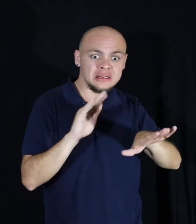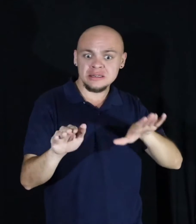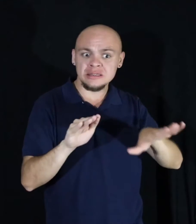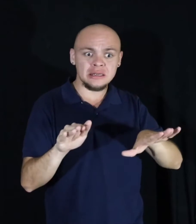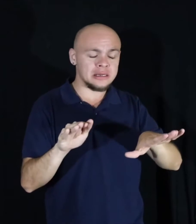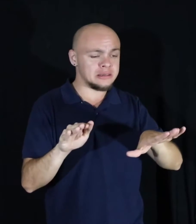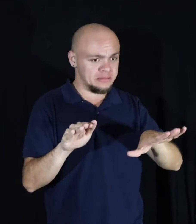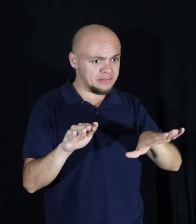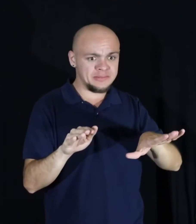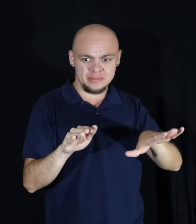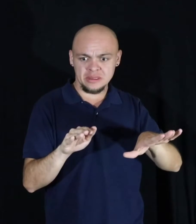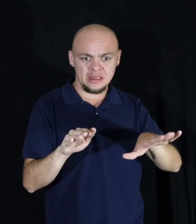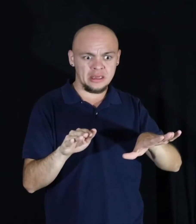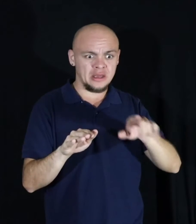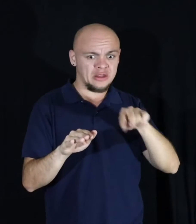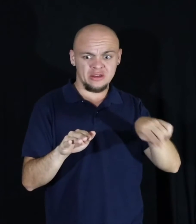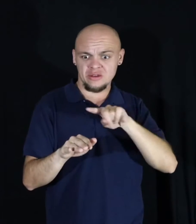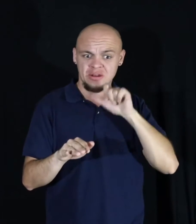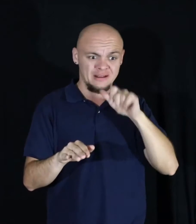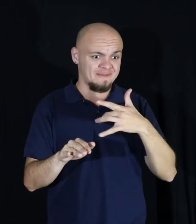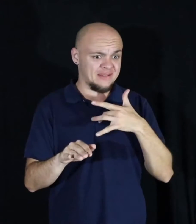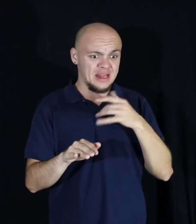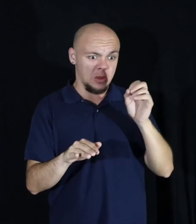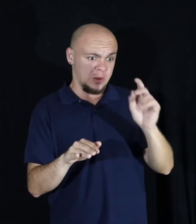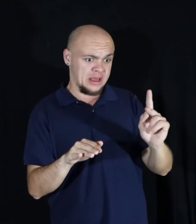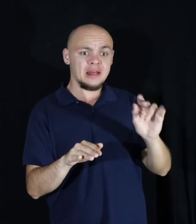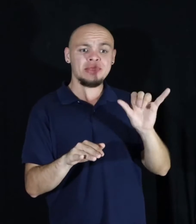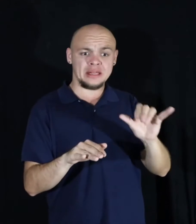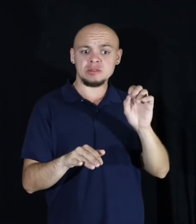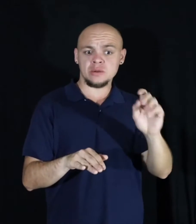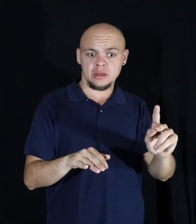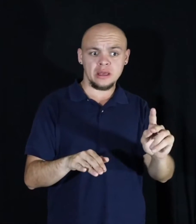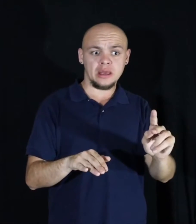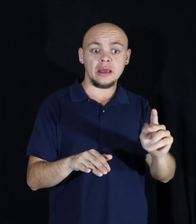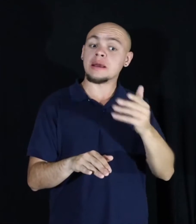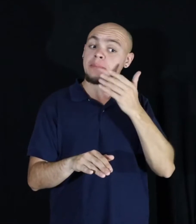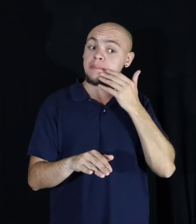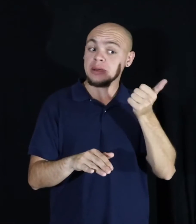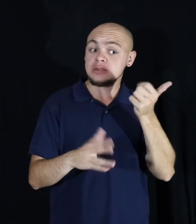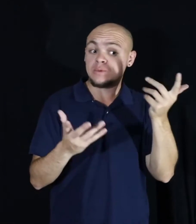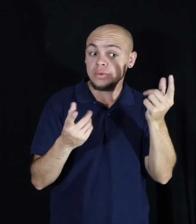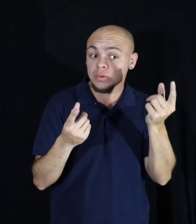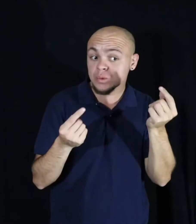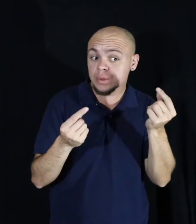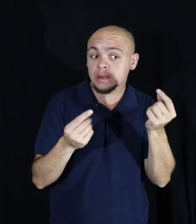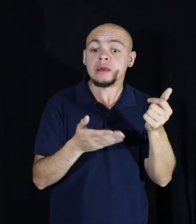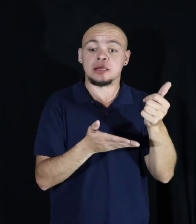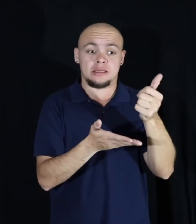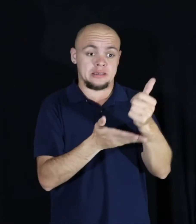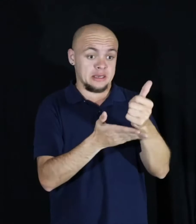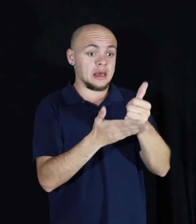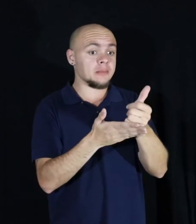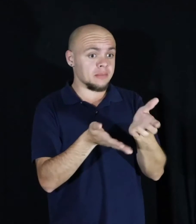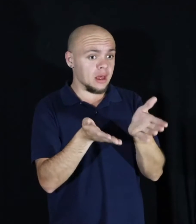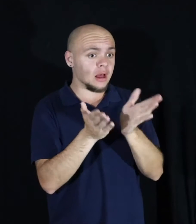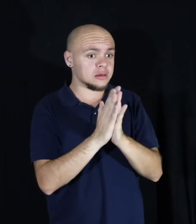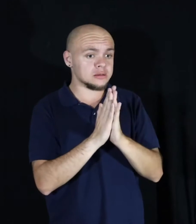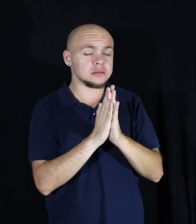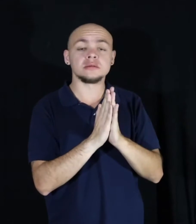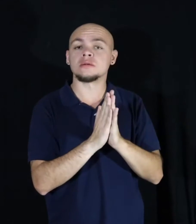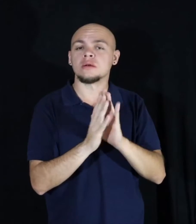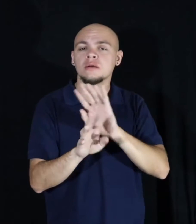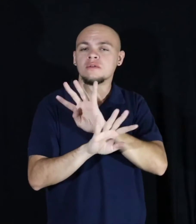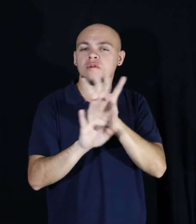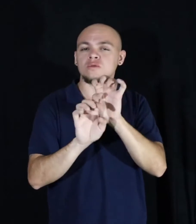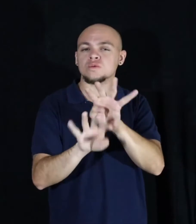It's okay not to be okay. And it's even better if you go get help. See, I have a question for you guys.